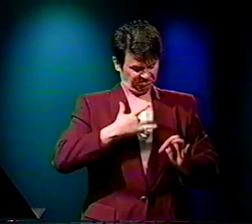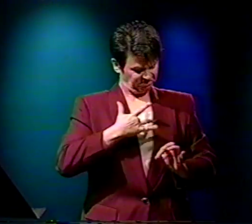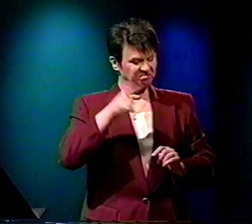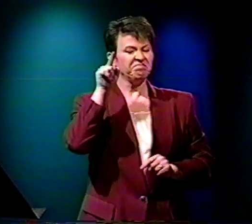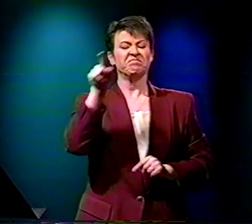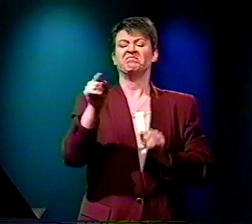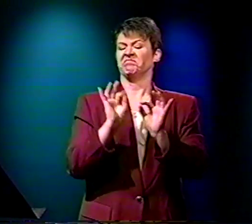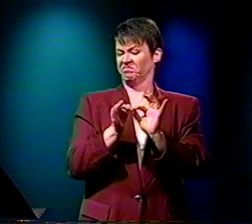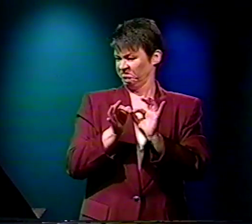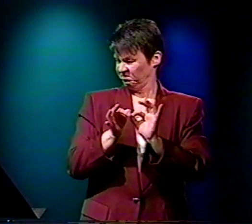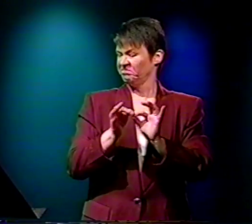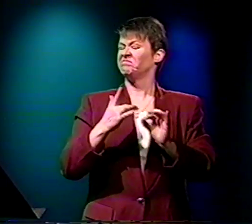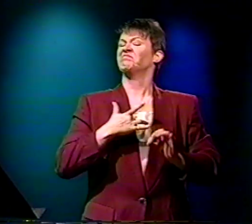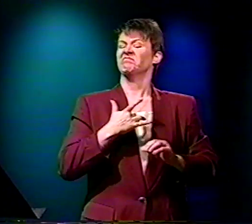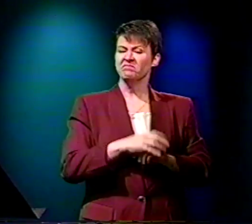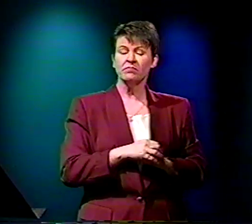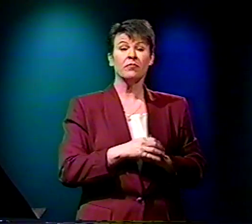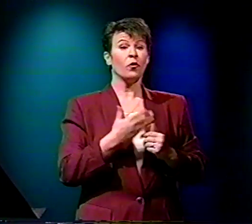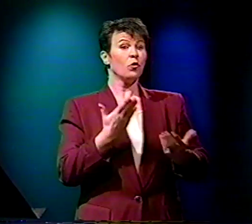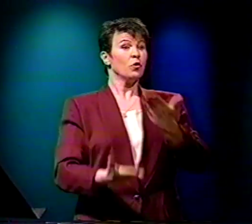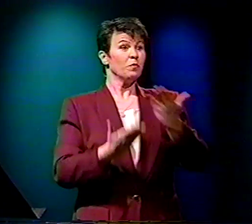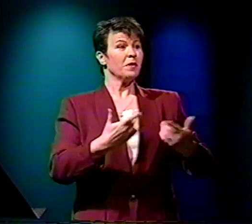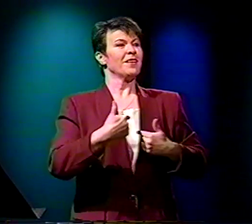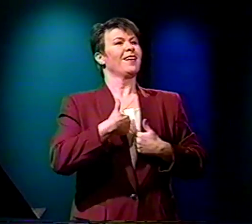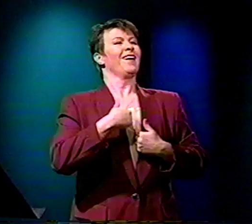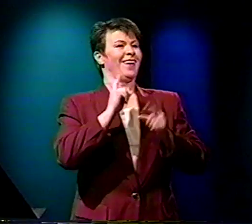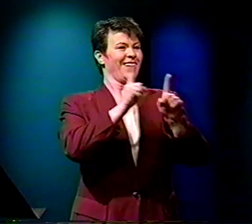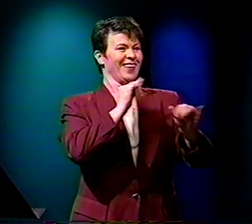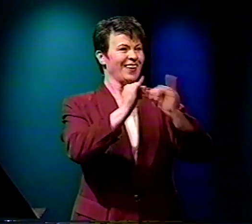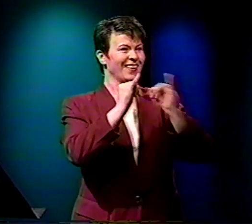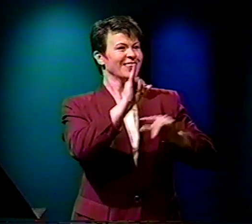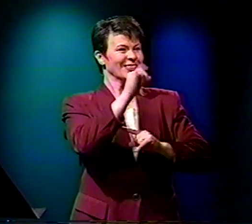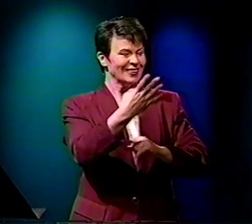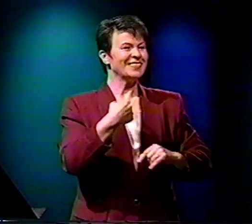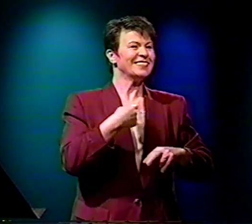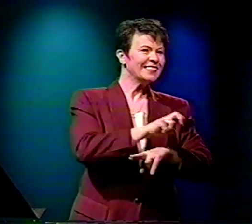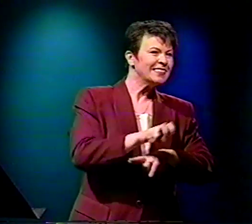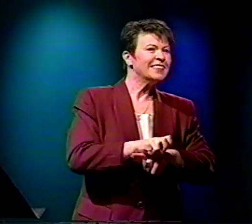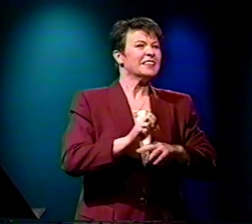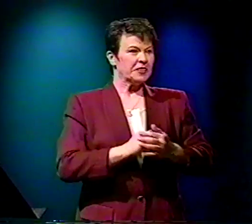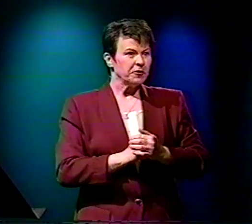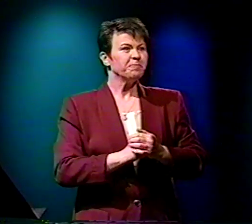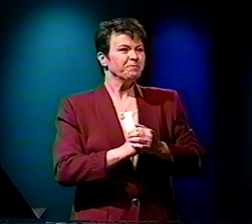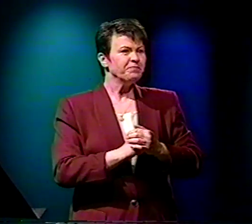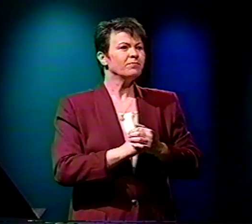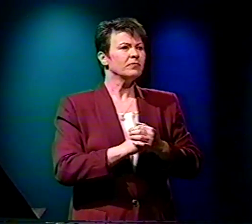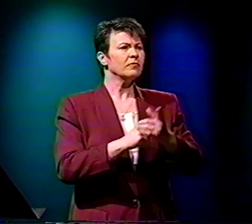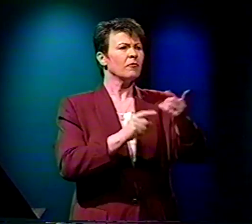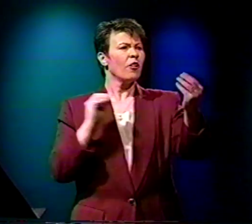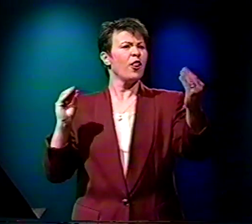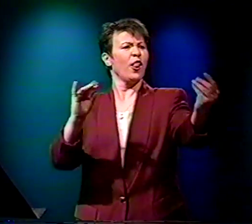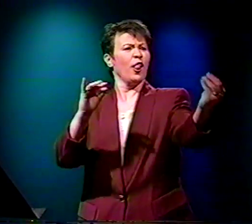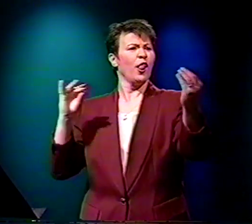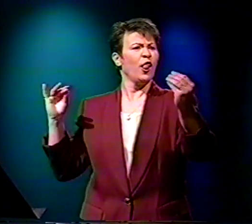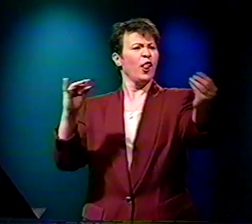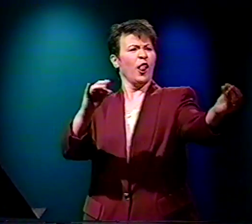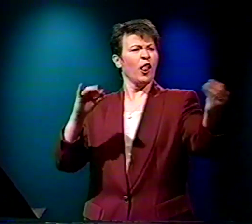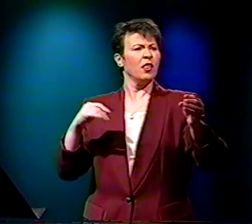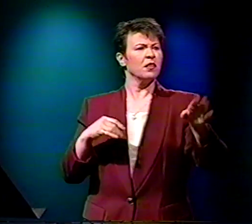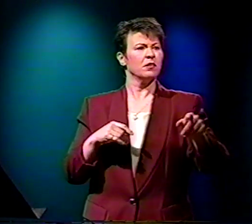feel that the reason why I didn't get that job is because of the interpreter. Or they may say they went to the job interview and when they got there, there was more